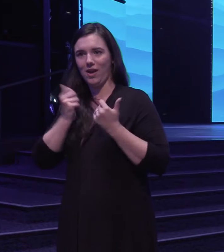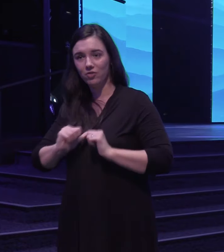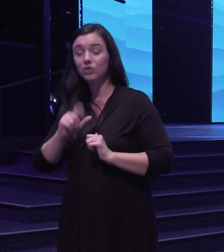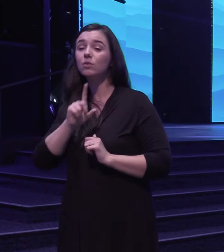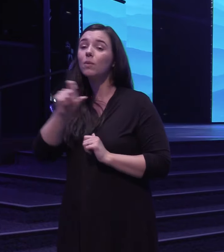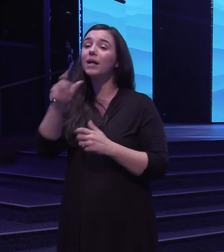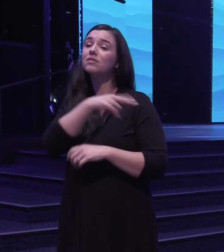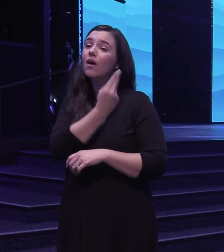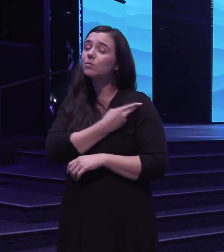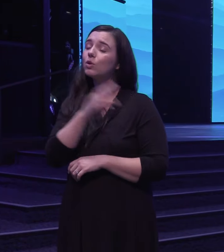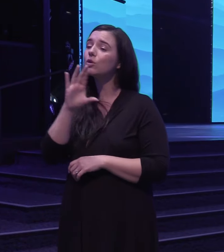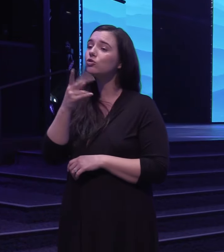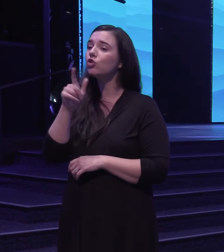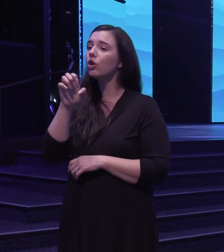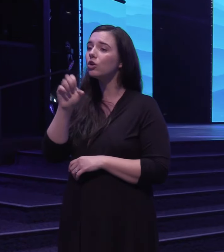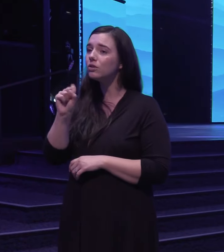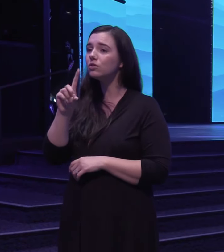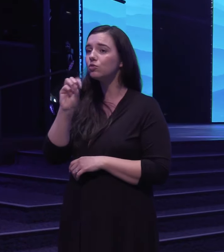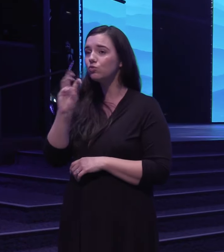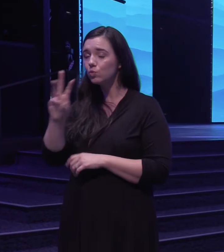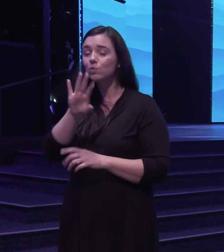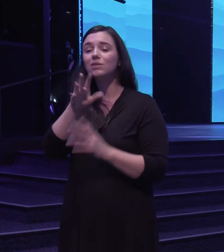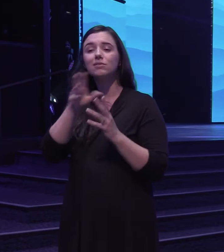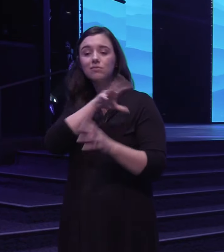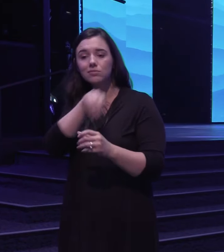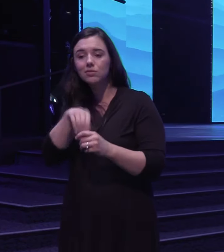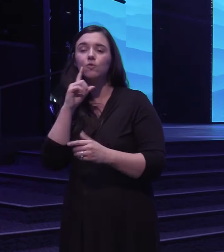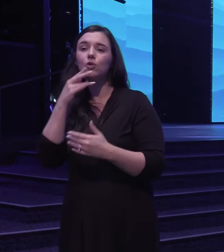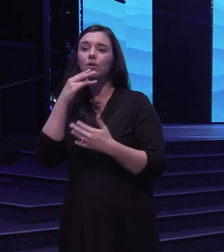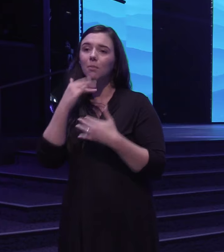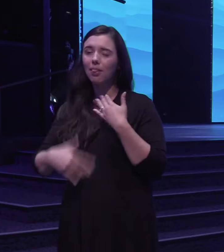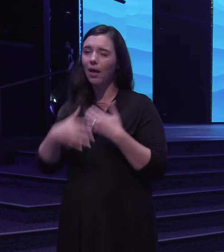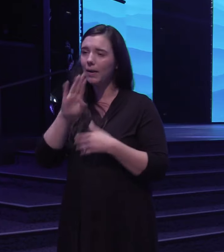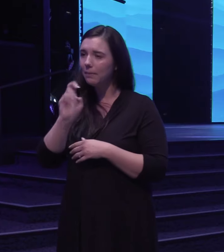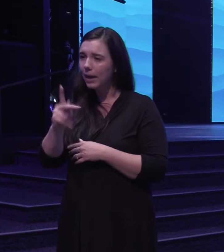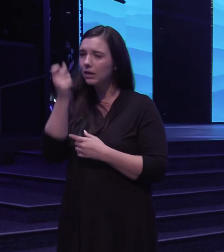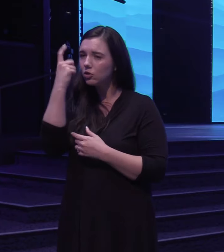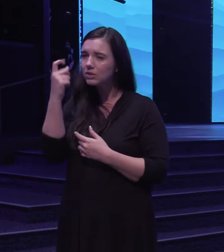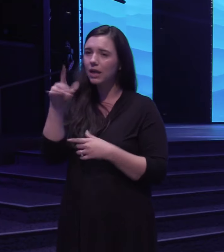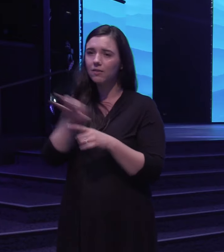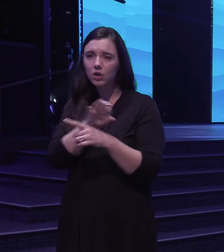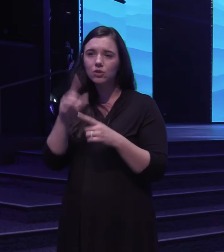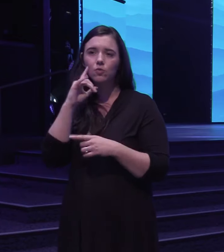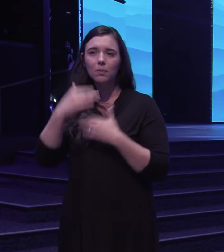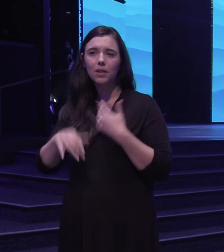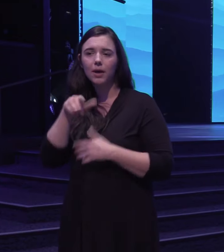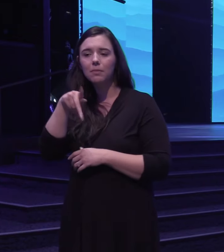past the hospital Charles Drew, his contributions to blood banking, understanding the function of blood plasma.